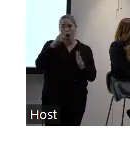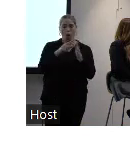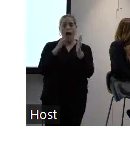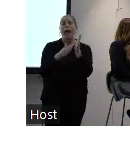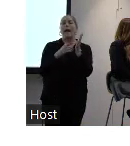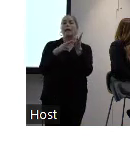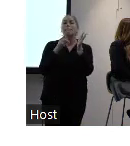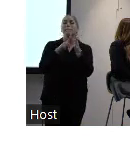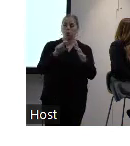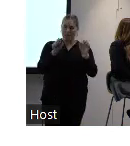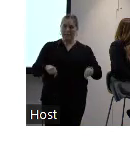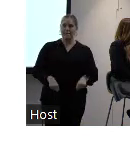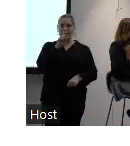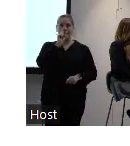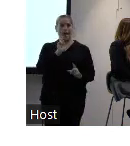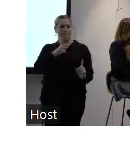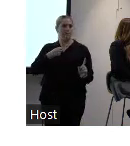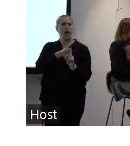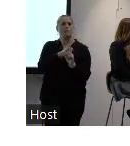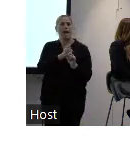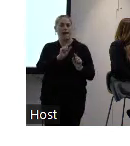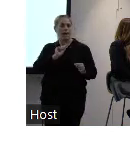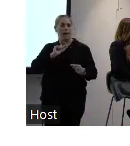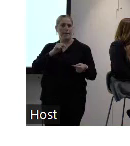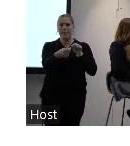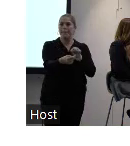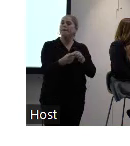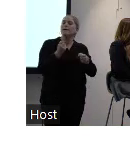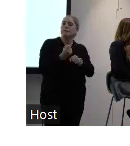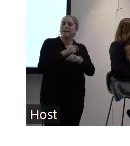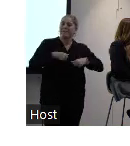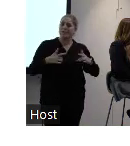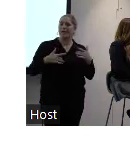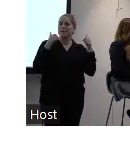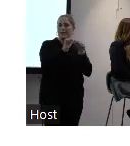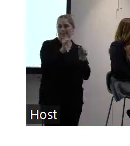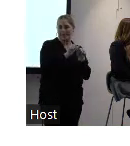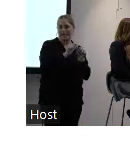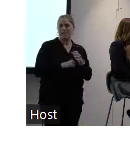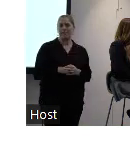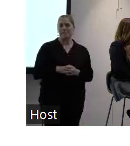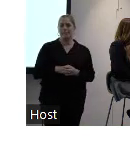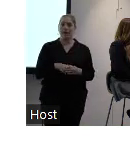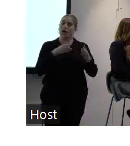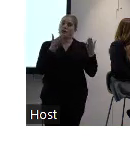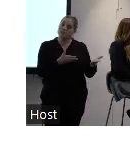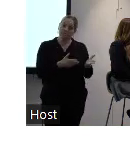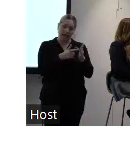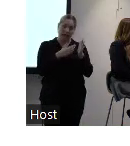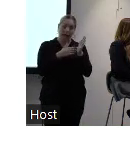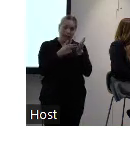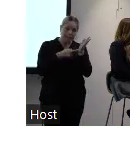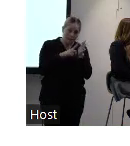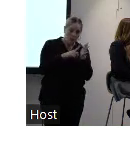body fight back and make us feel better again. Beyond this role in traditional